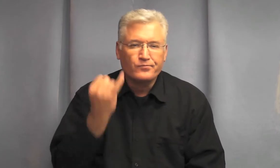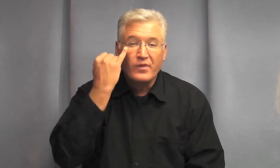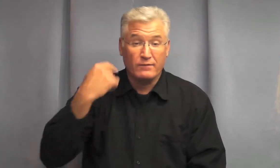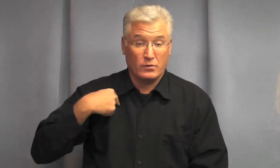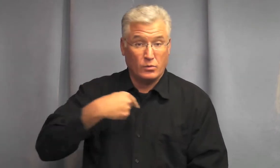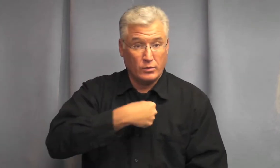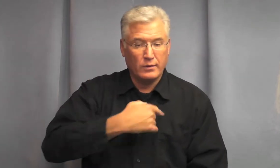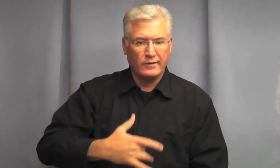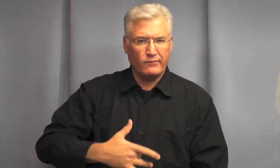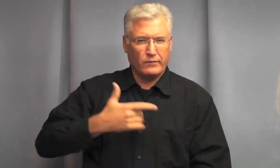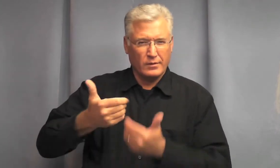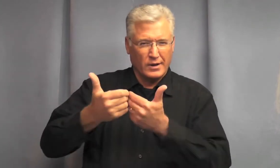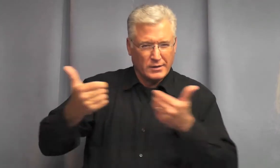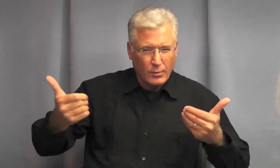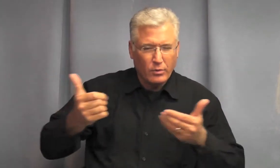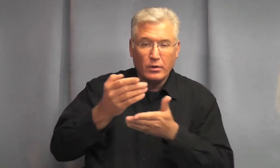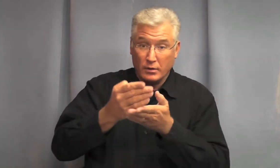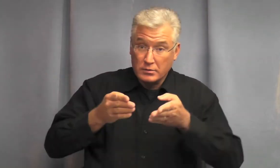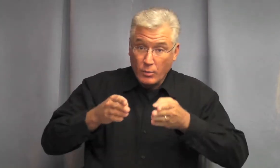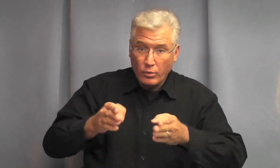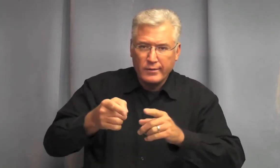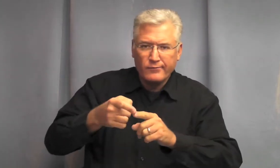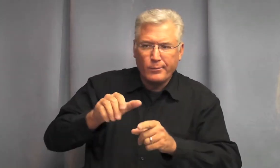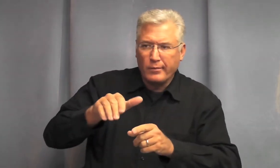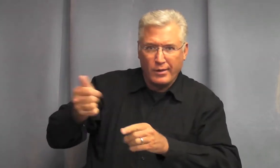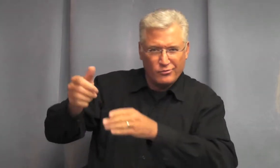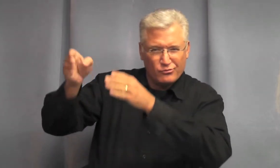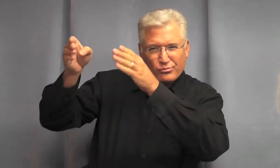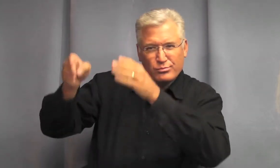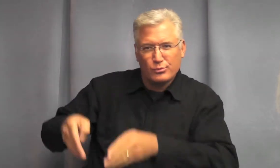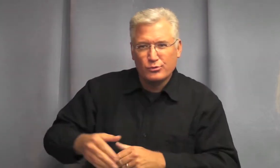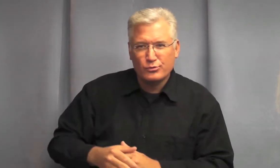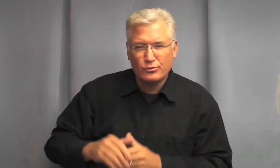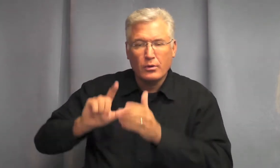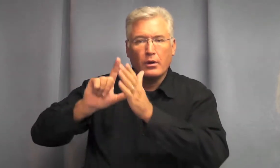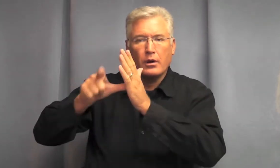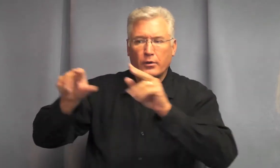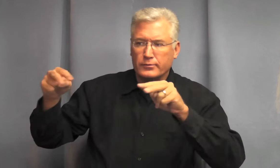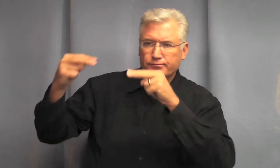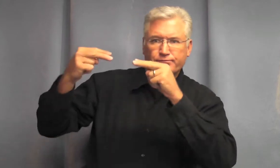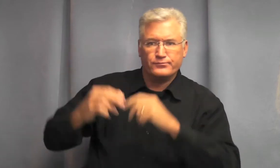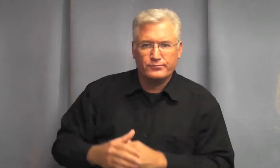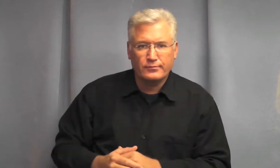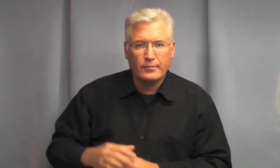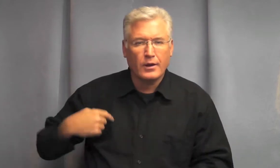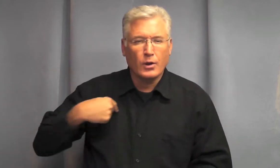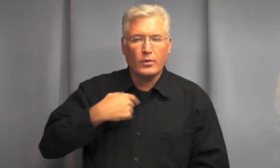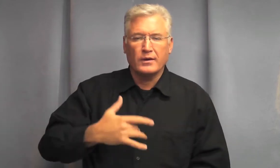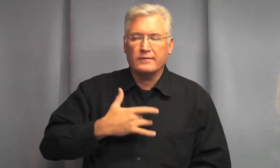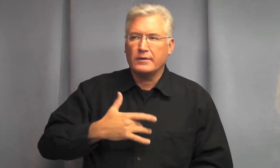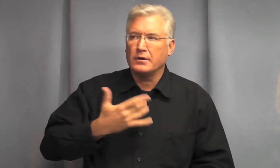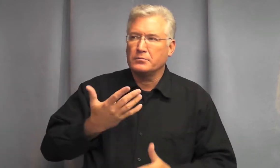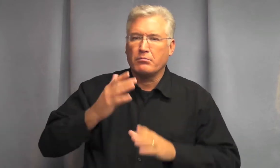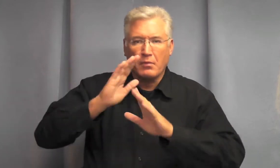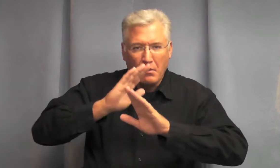You know, if we feel separated in a way from a person and later we see them, we